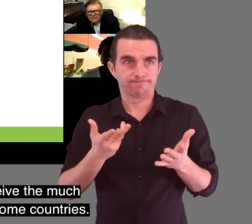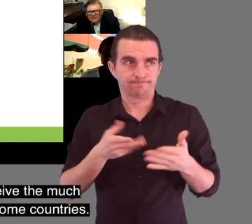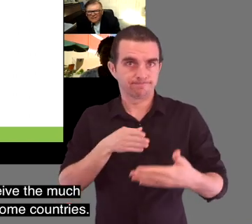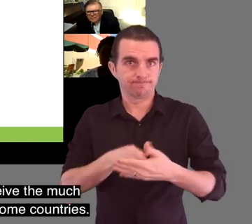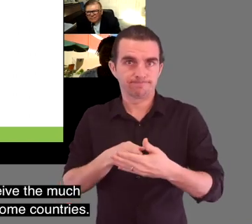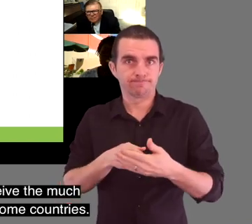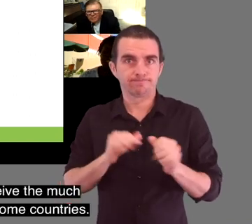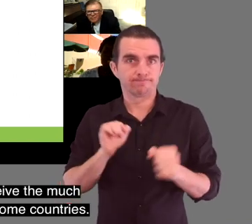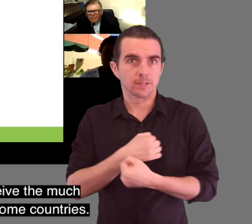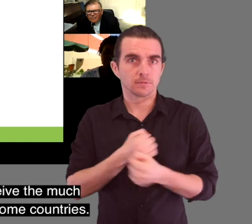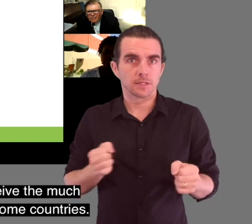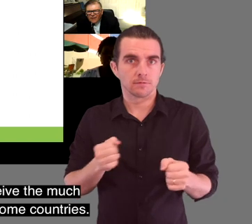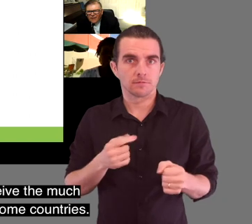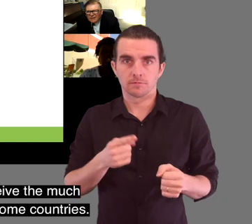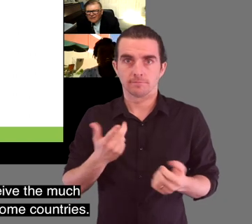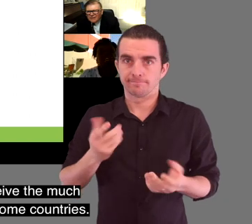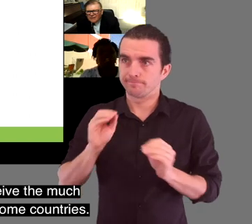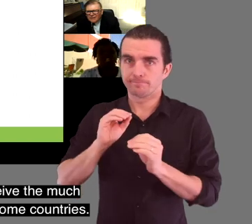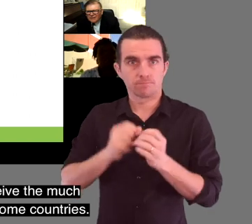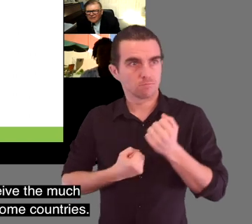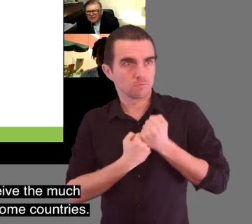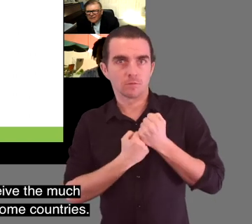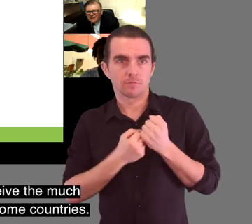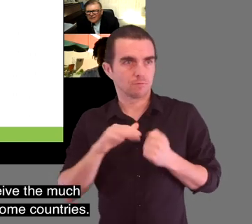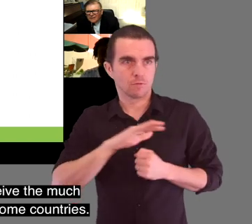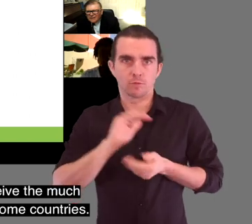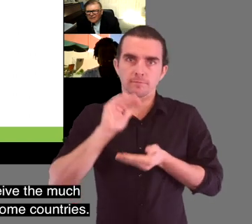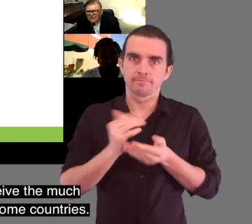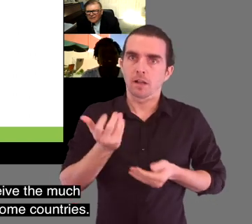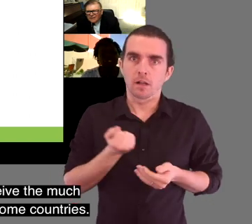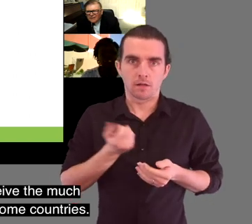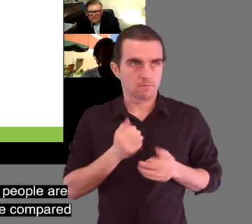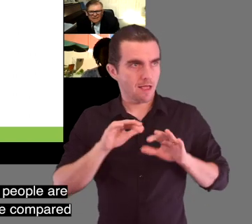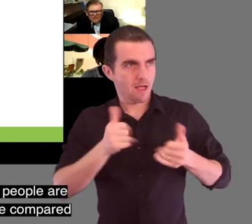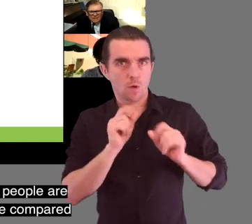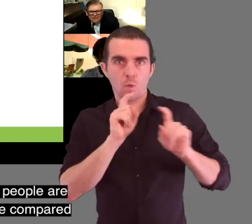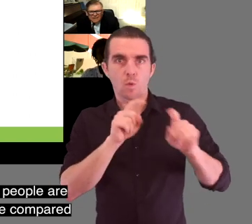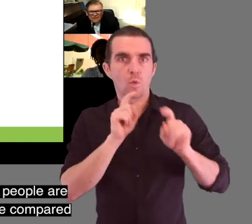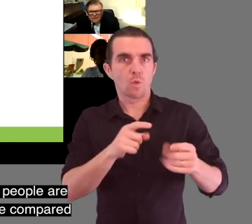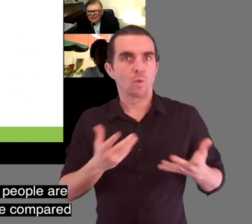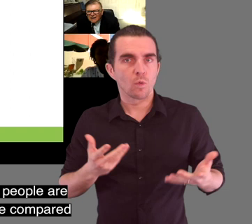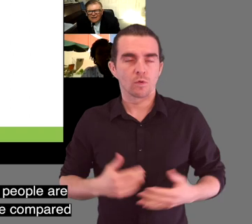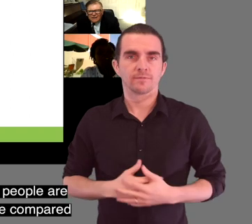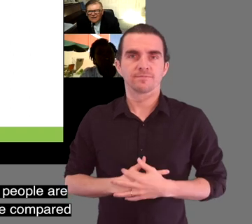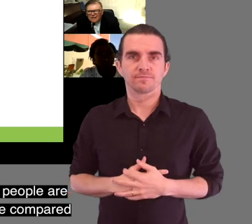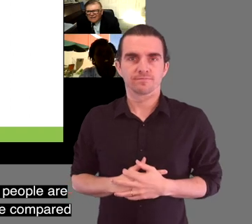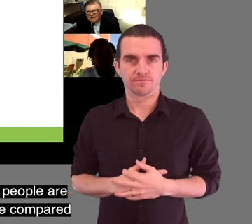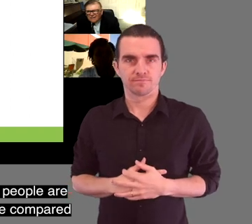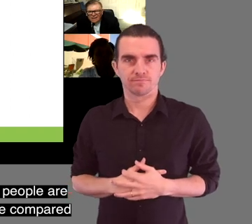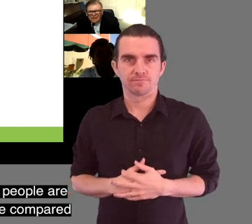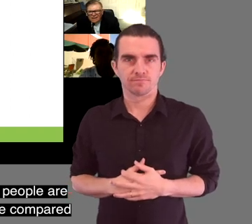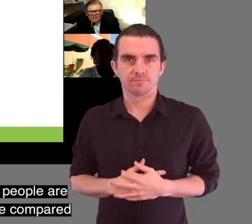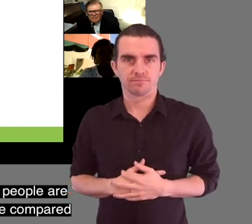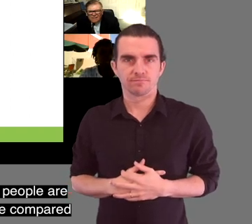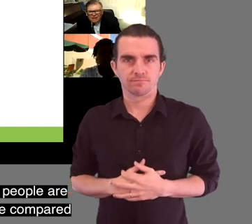not receive the much needed health care in low income countries. Just over half of